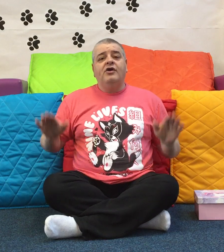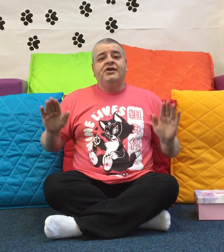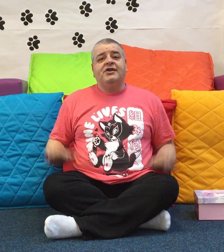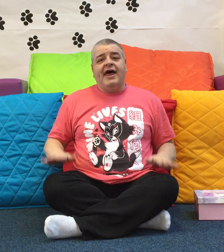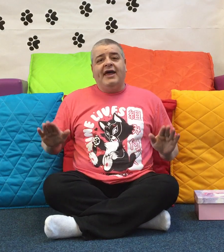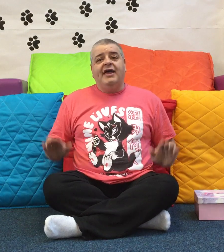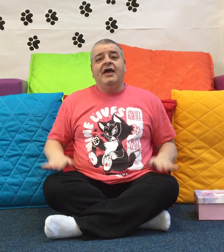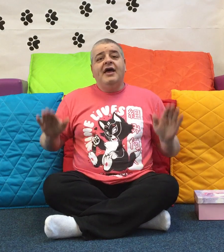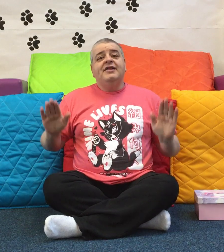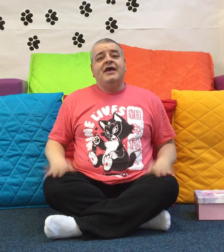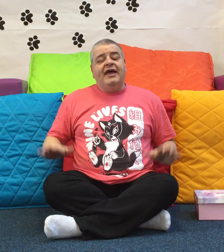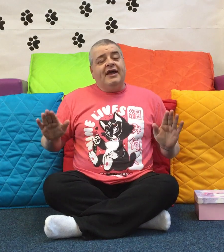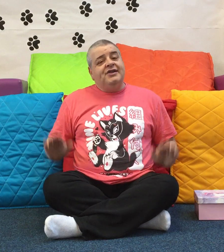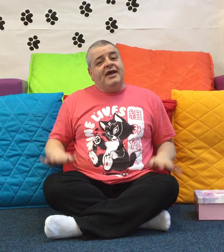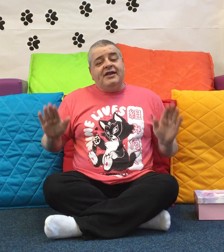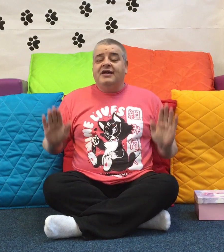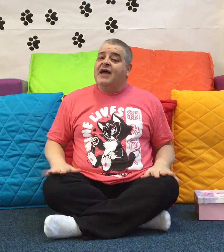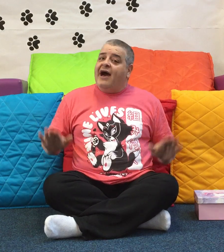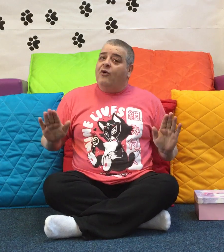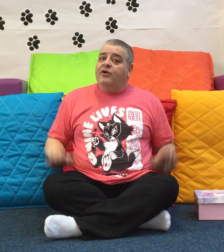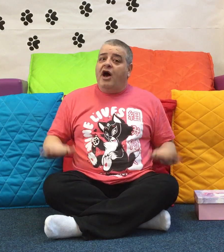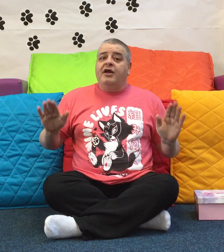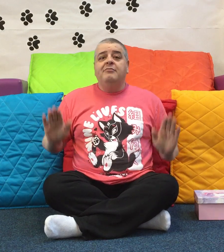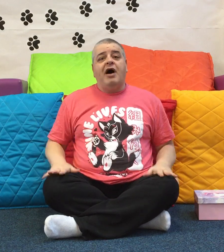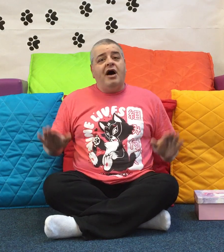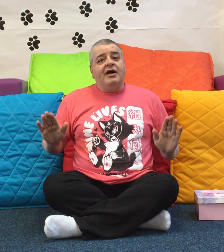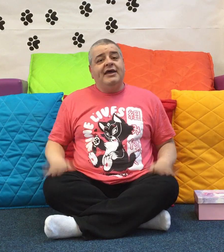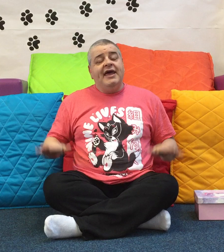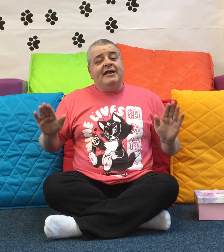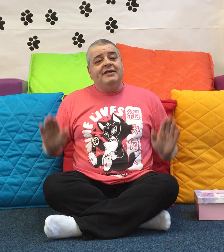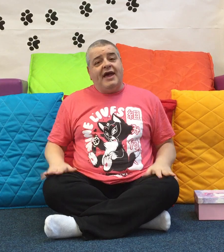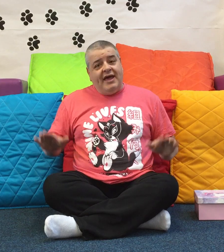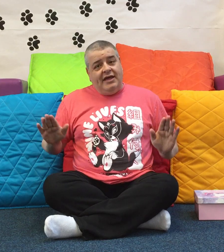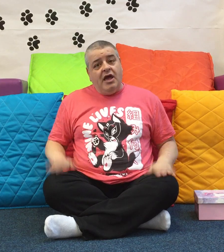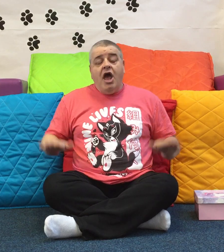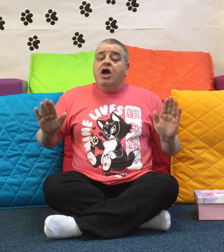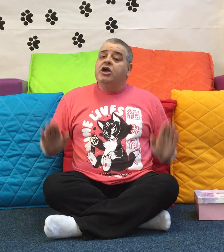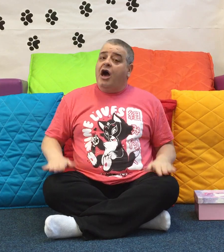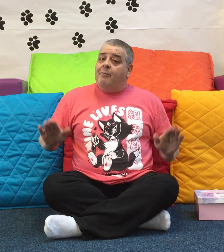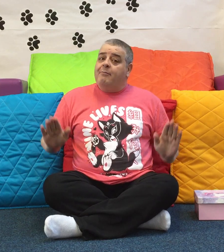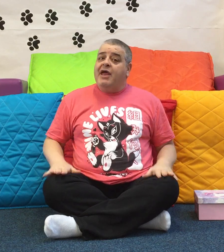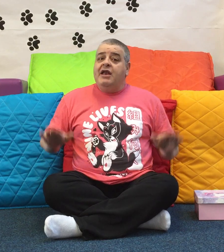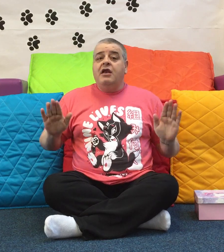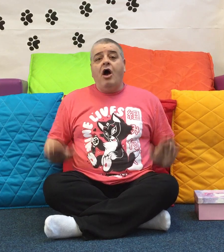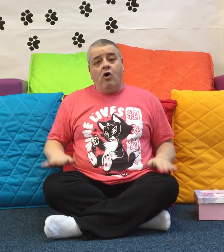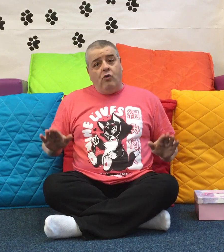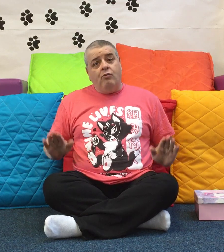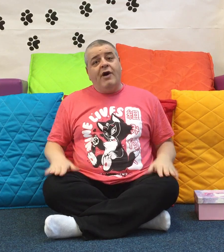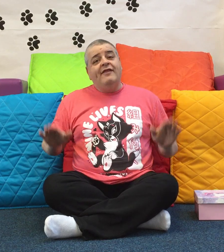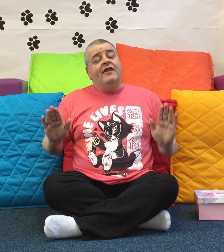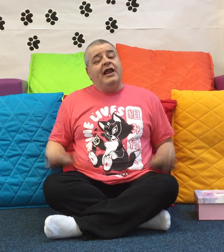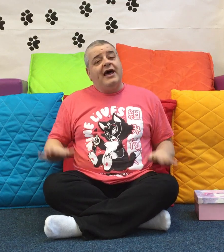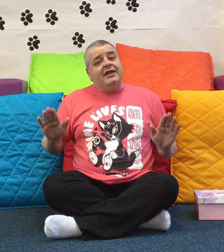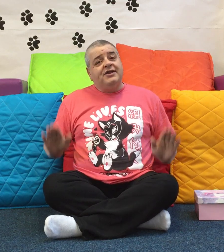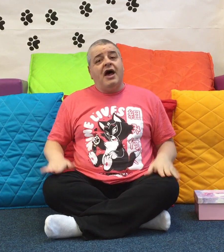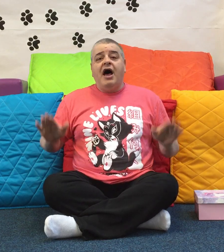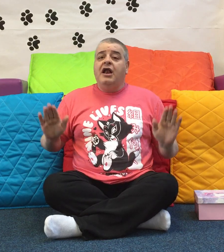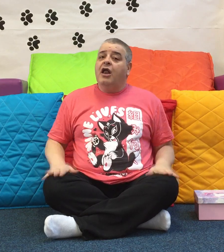horse sleigh, takes it to town on market day. Coming home when the lights are